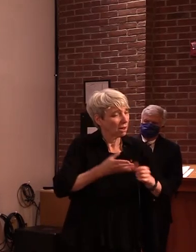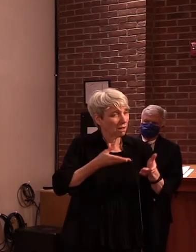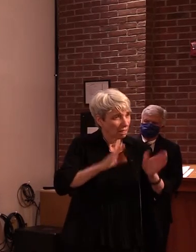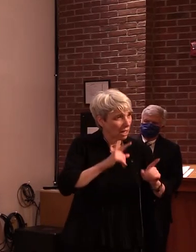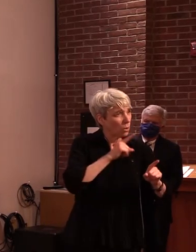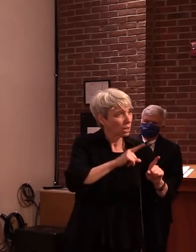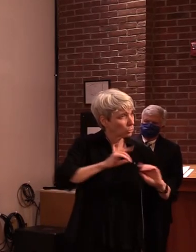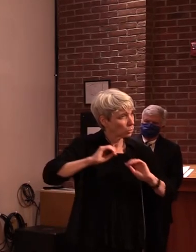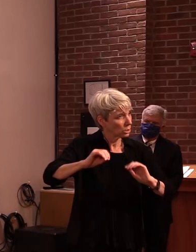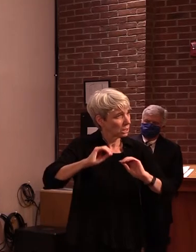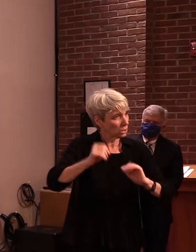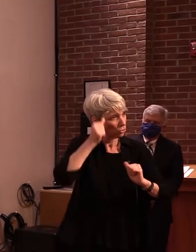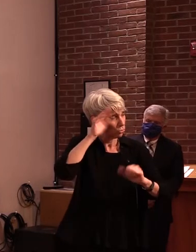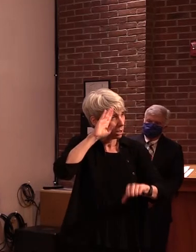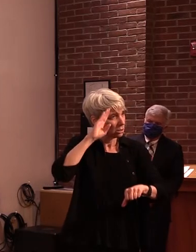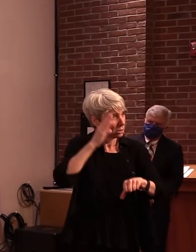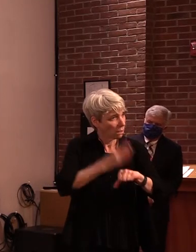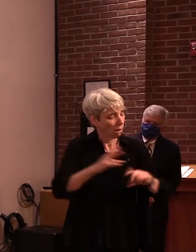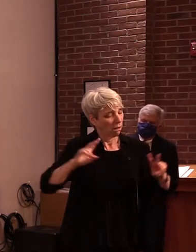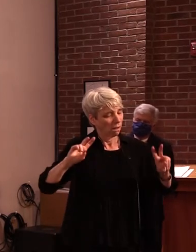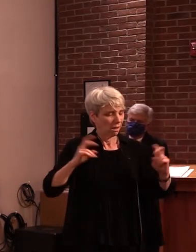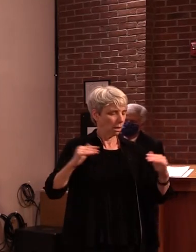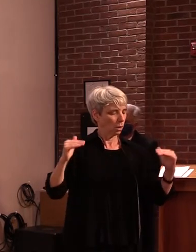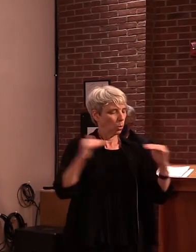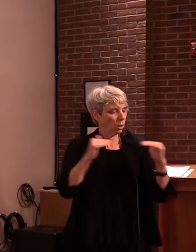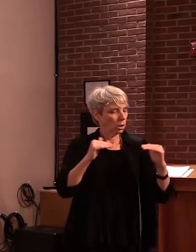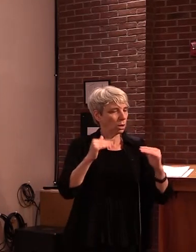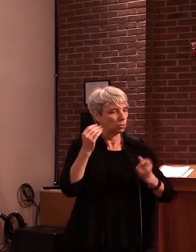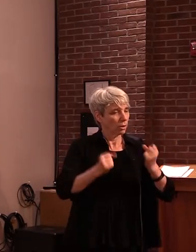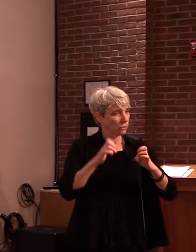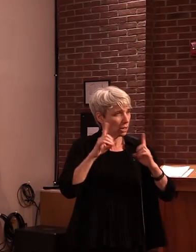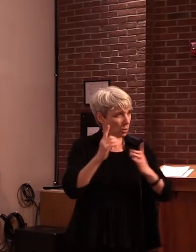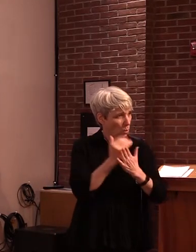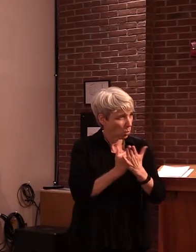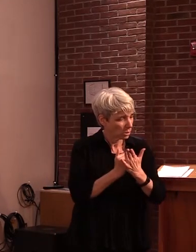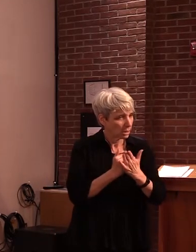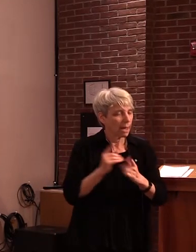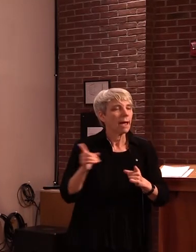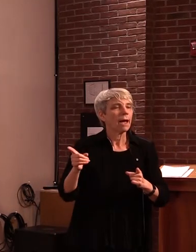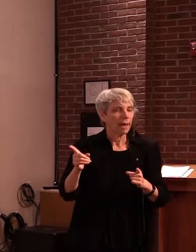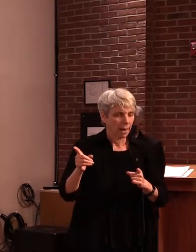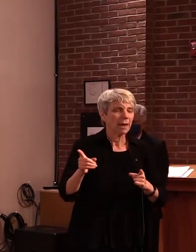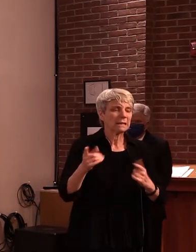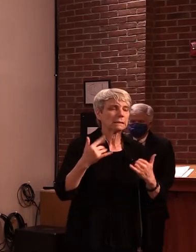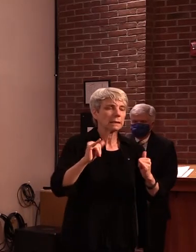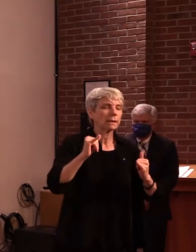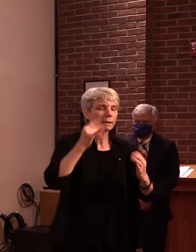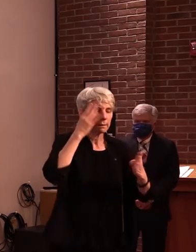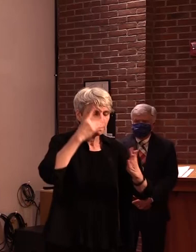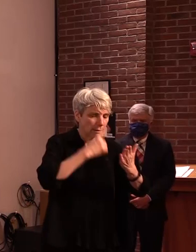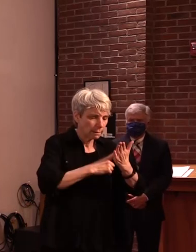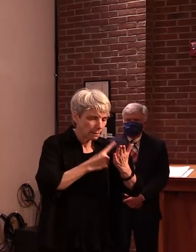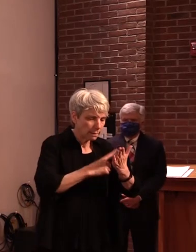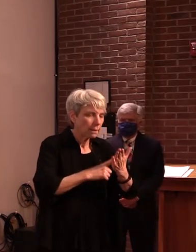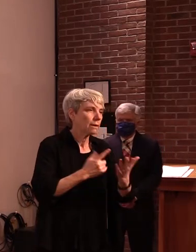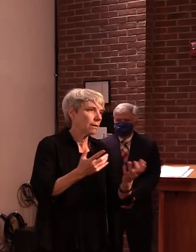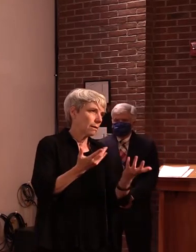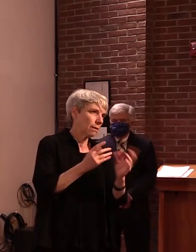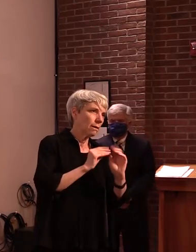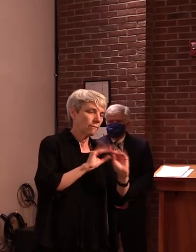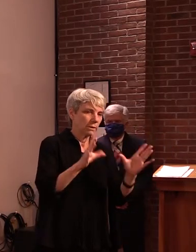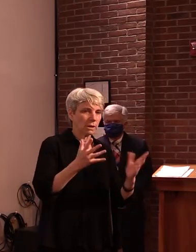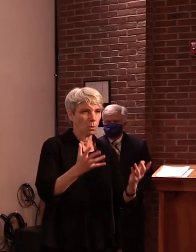will offer and who won't. It's a topic of conversation. Obviously, I have an interest in making sure that